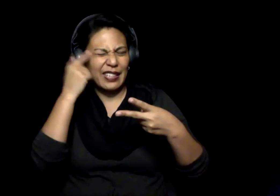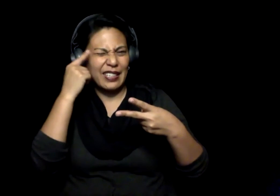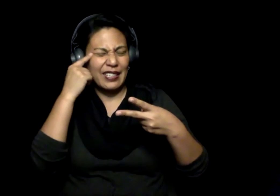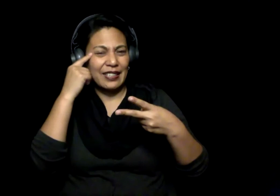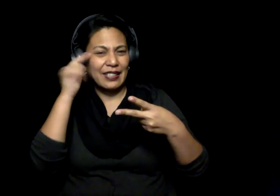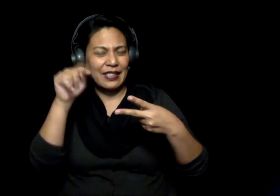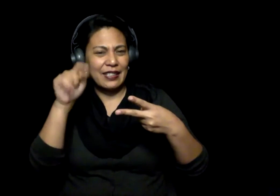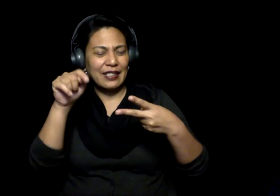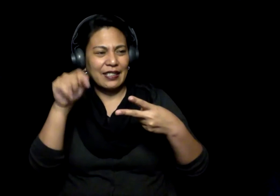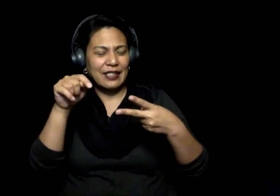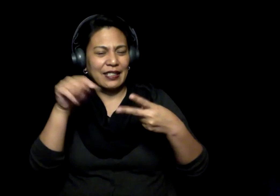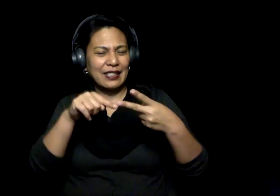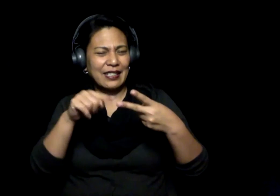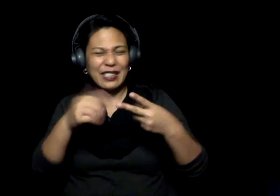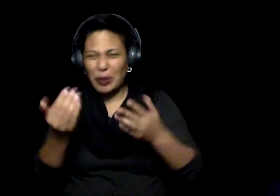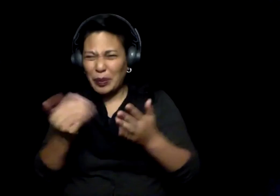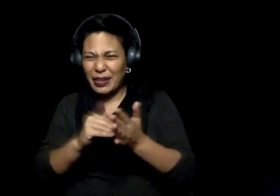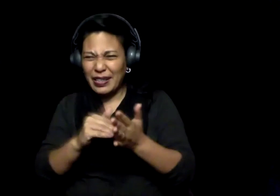sorry.